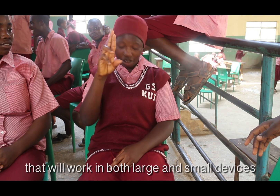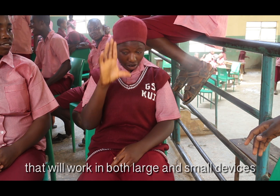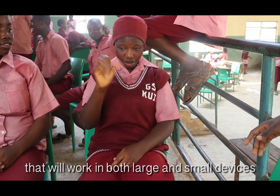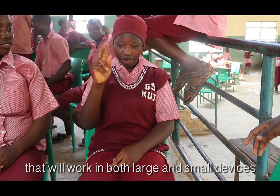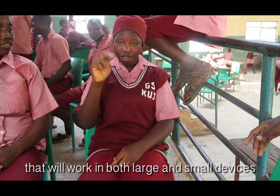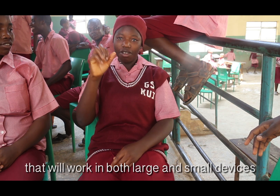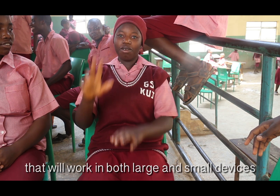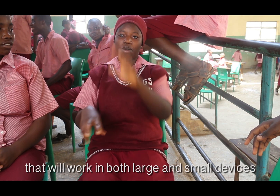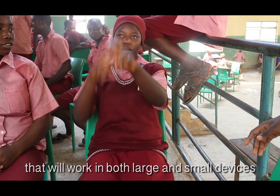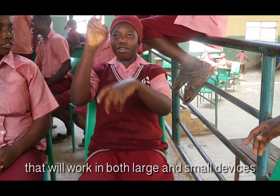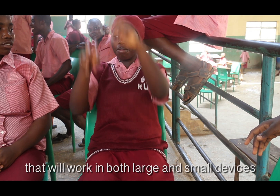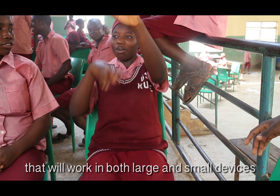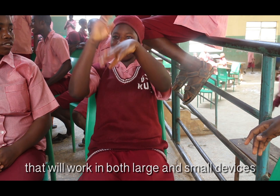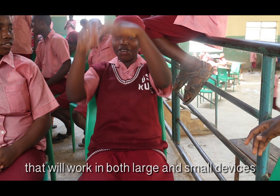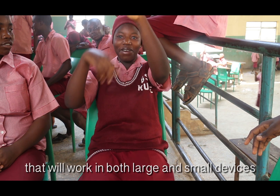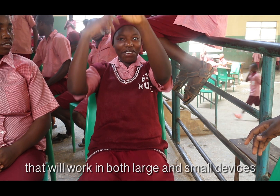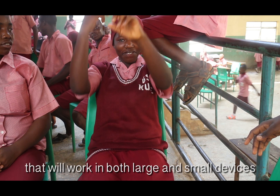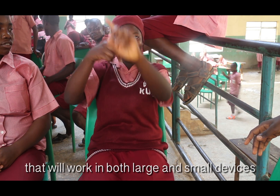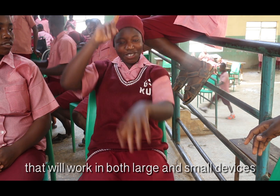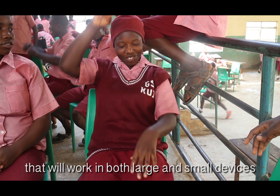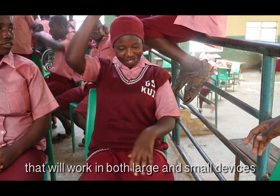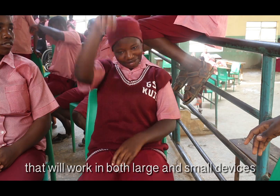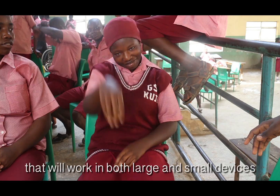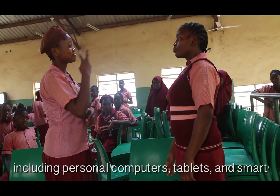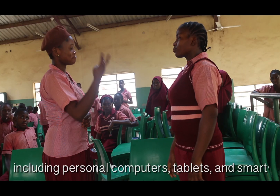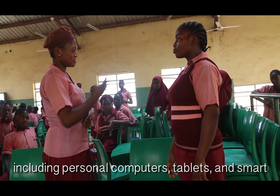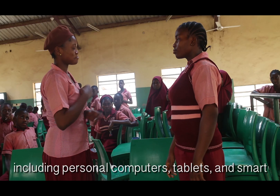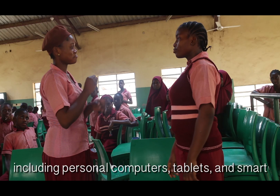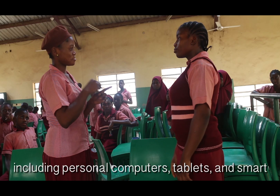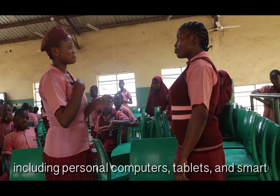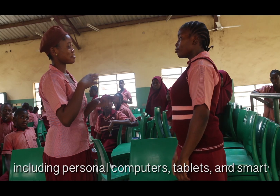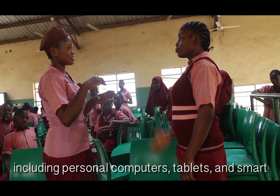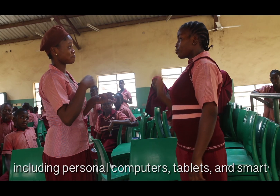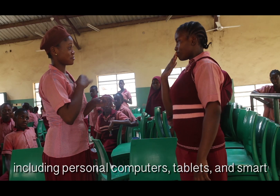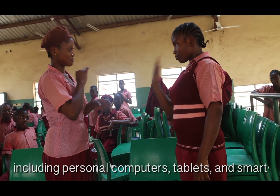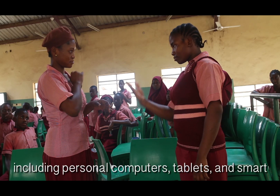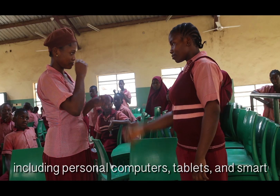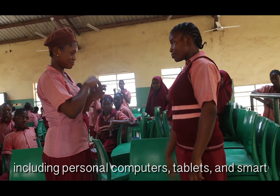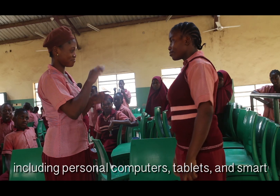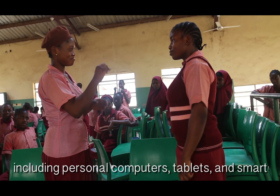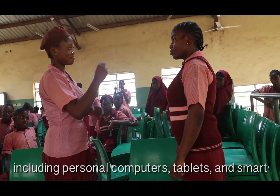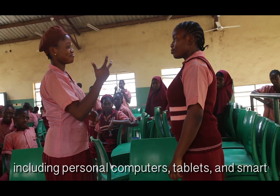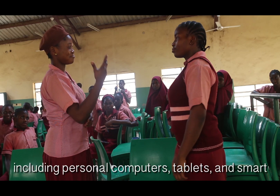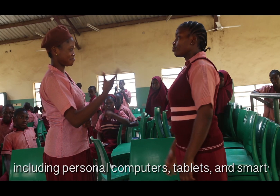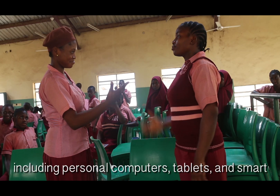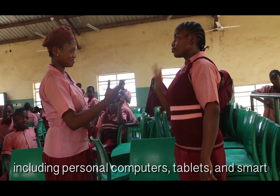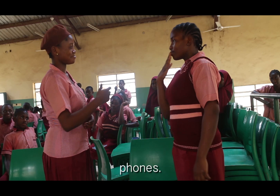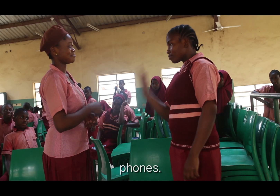that will work in both large and small devices including personal computers, tablets, and smartphones.